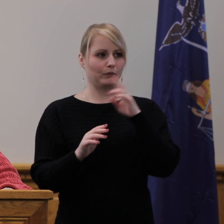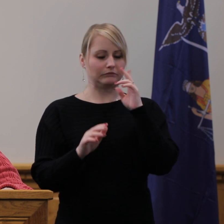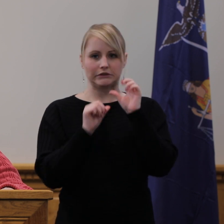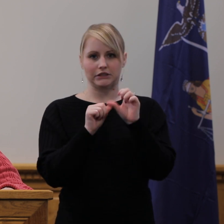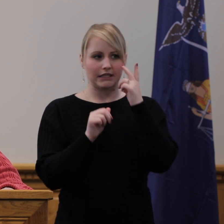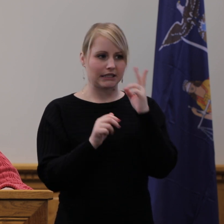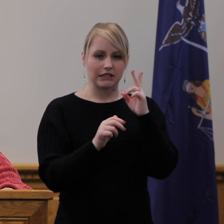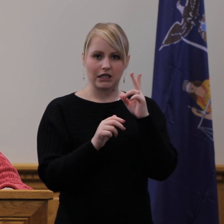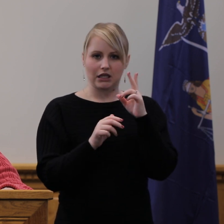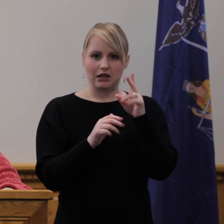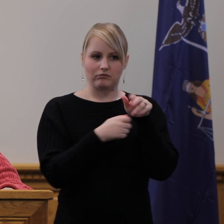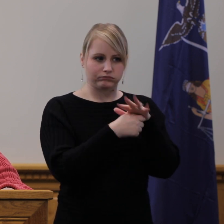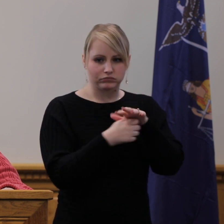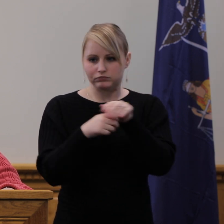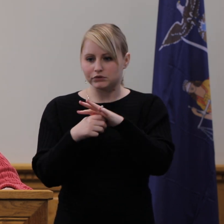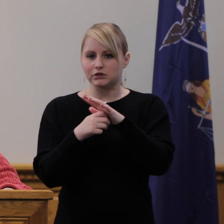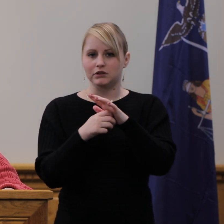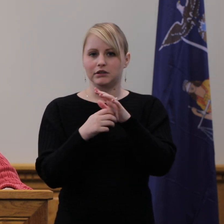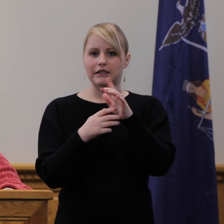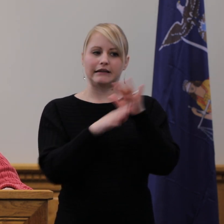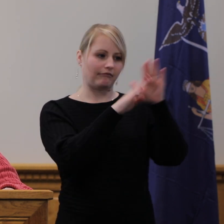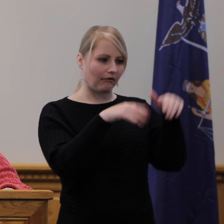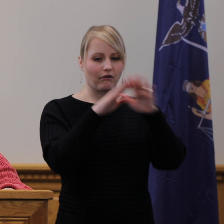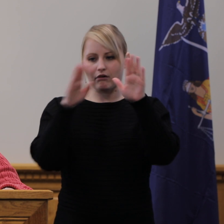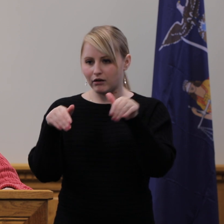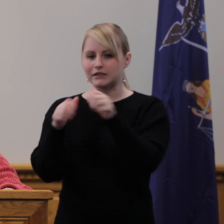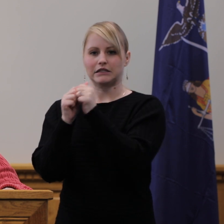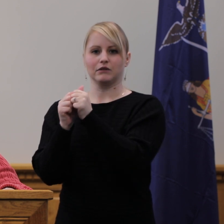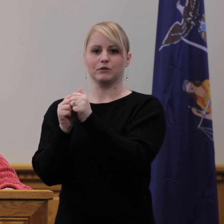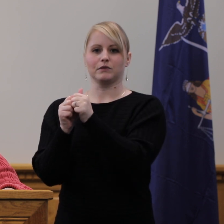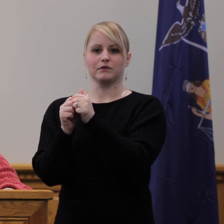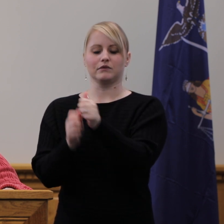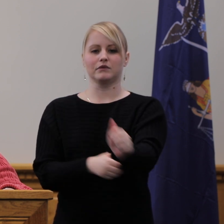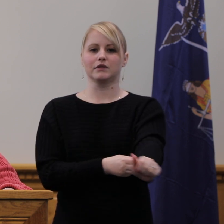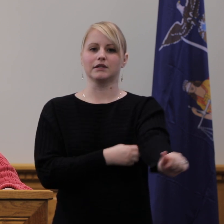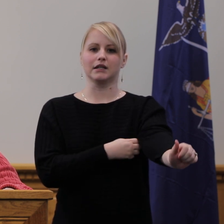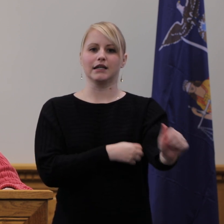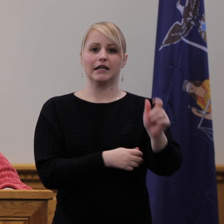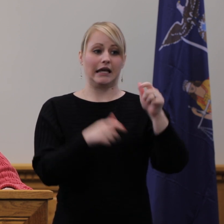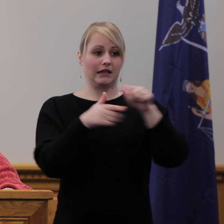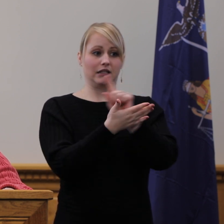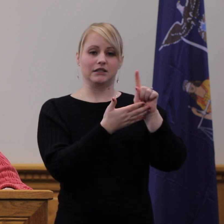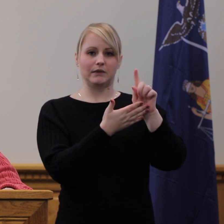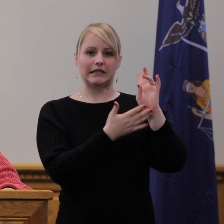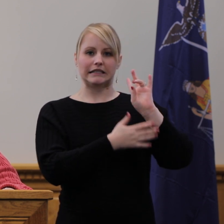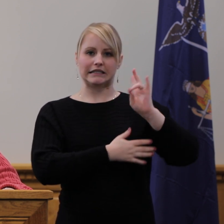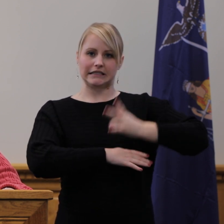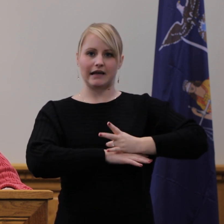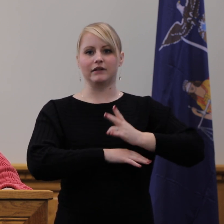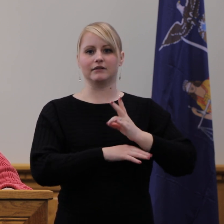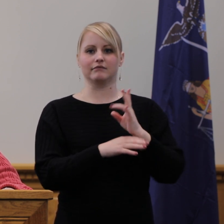in households and small groups. This week, our 7-day rolling average of people who tested positive for COVID in